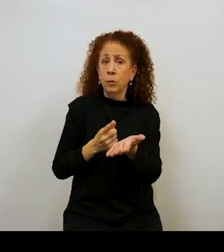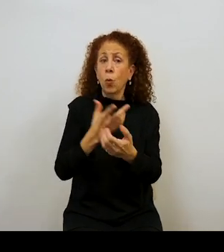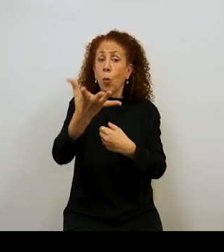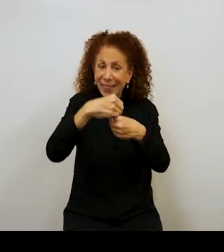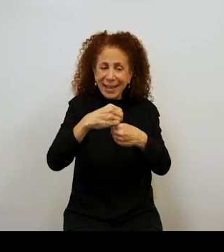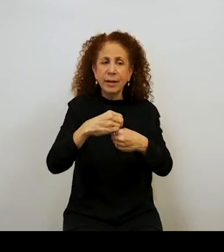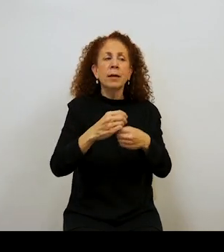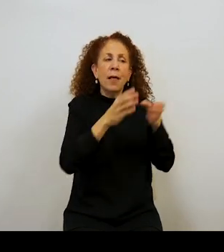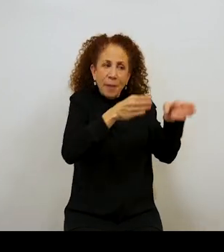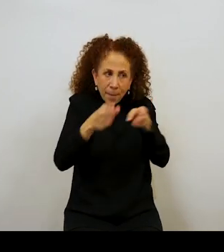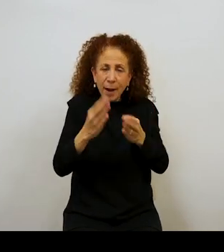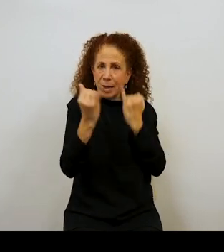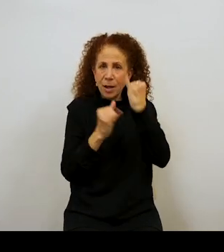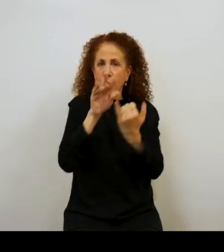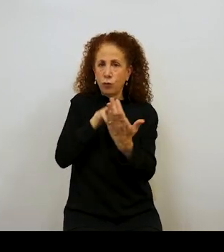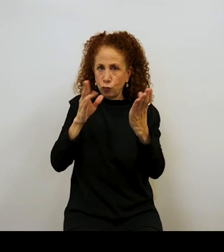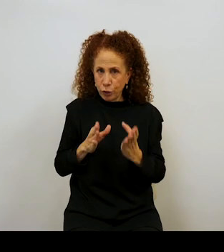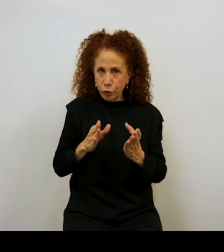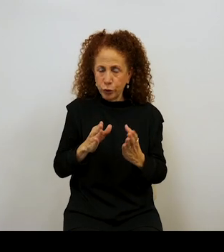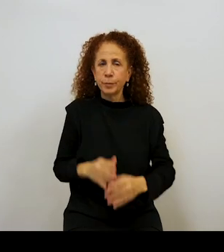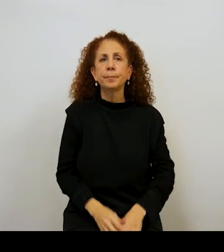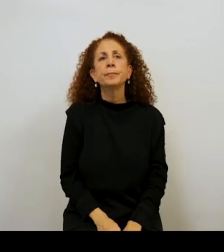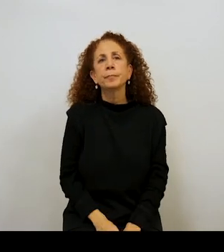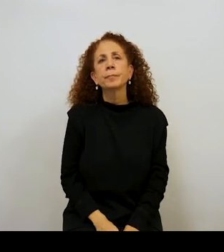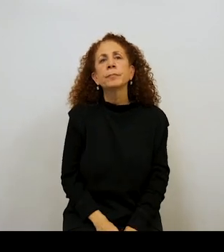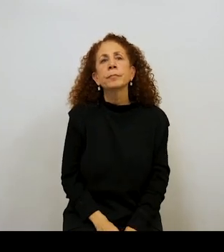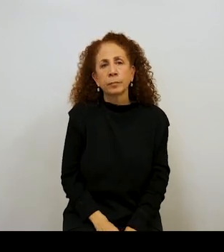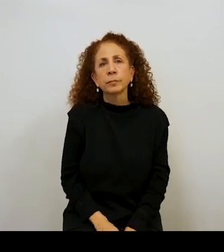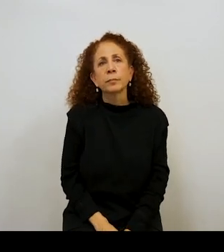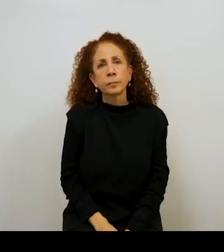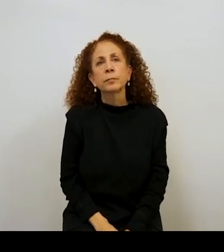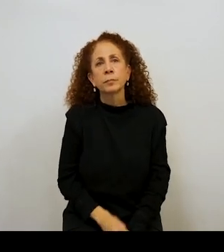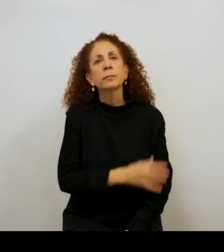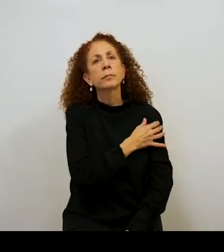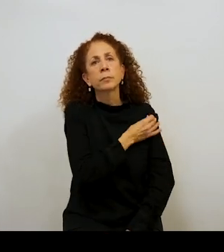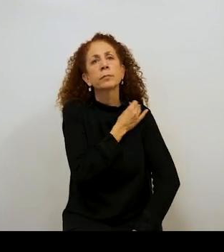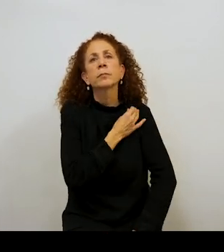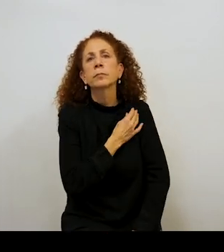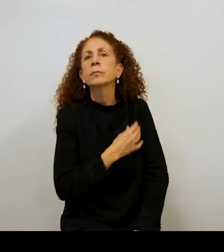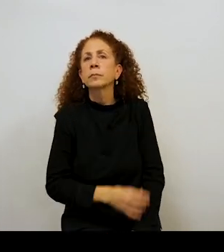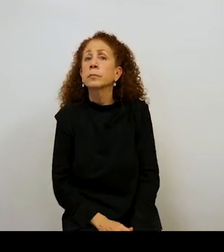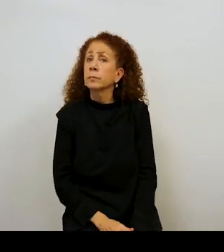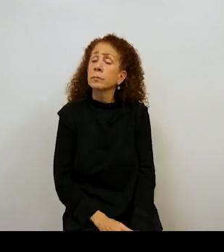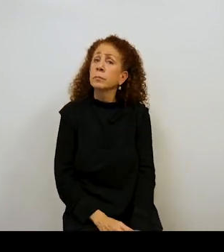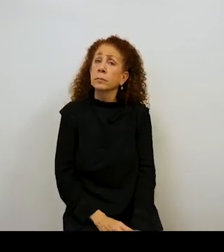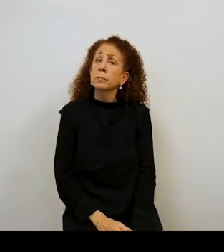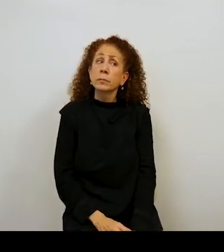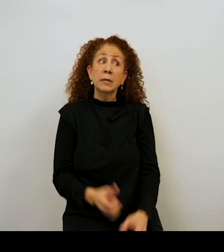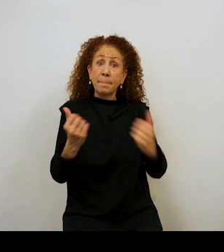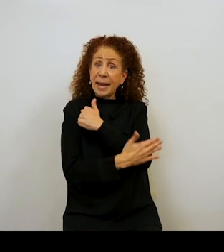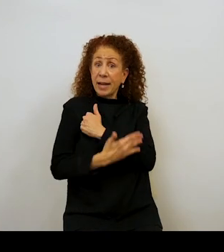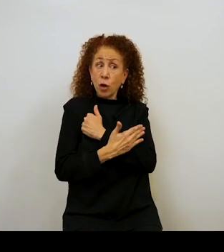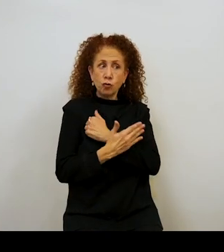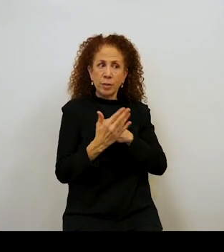and the mind and the imagination of your readers and our culture. Mm. It's interesting to me that, because I've gone around to different countries